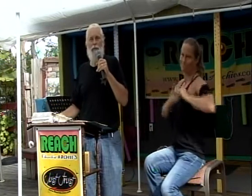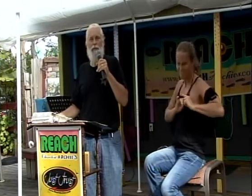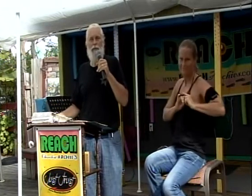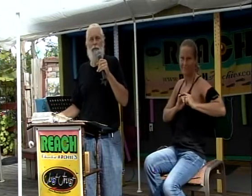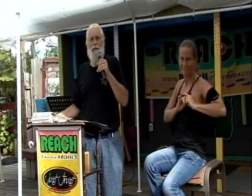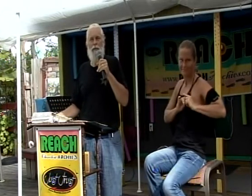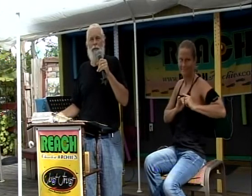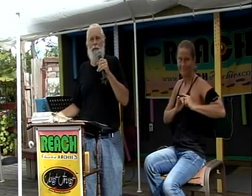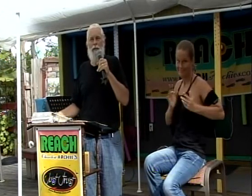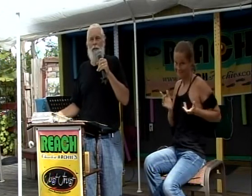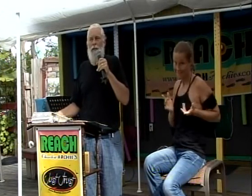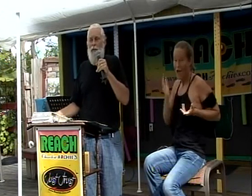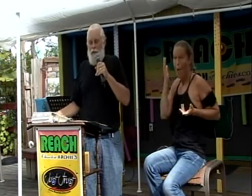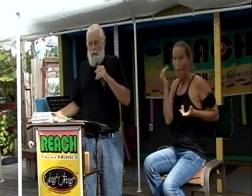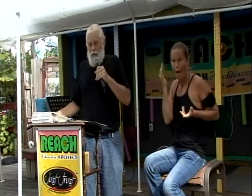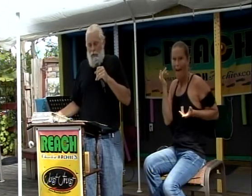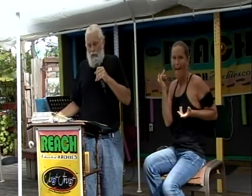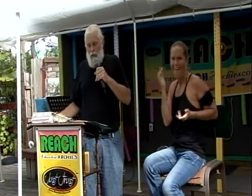Wow.